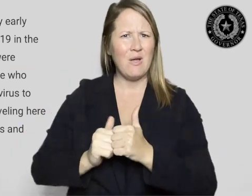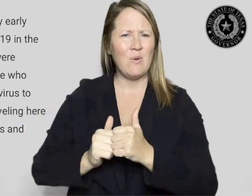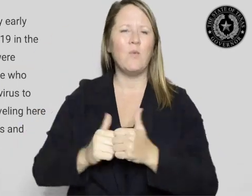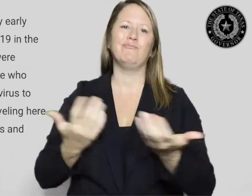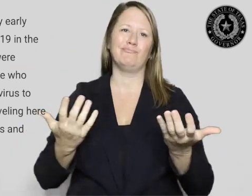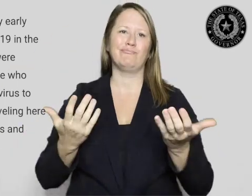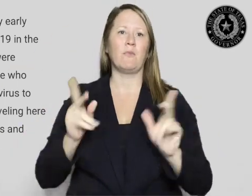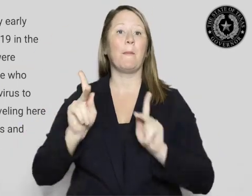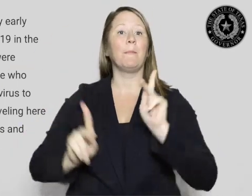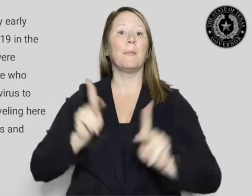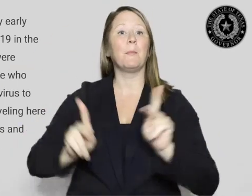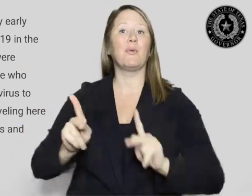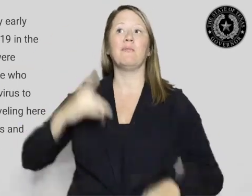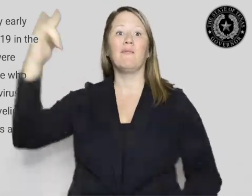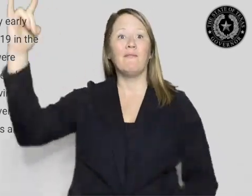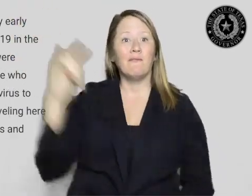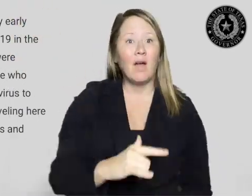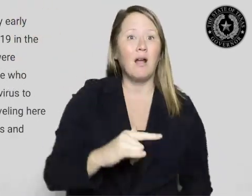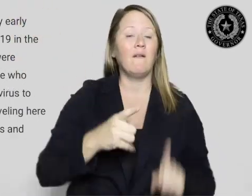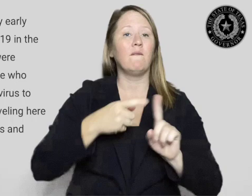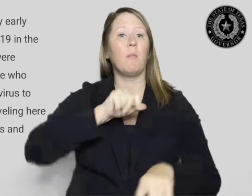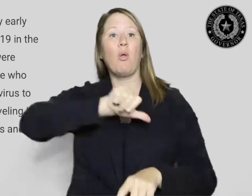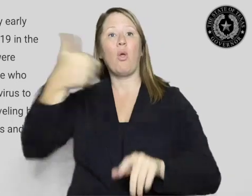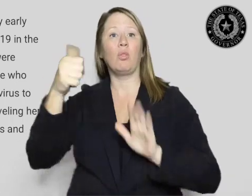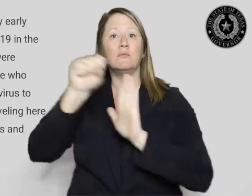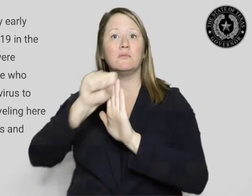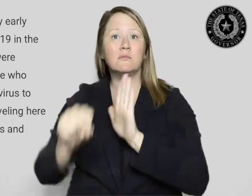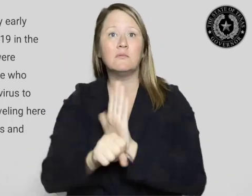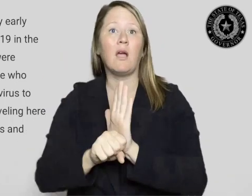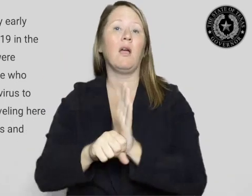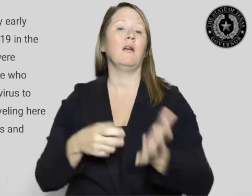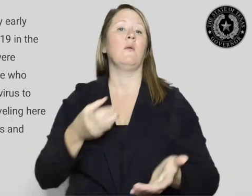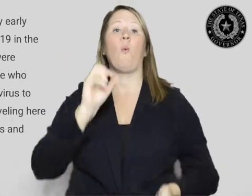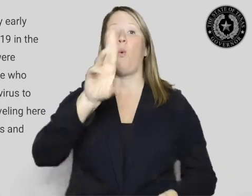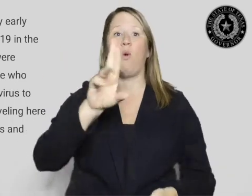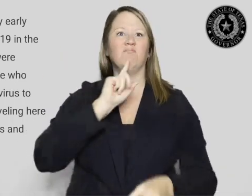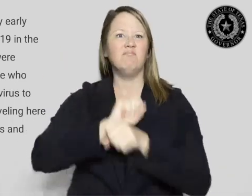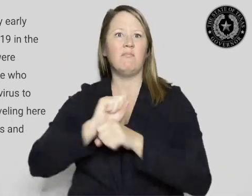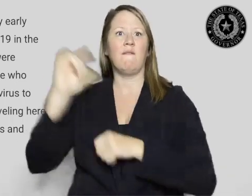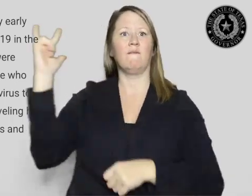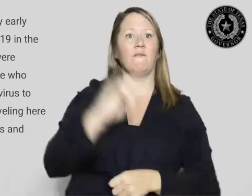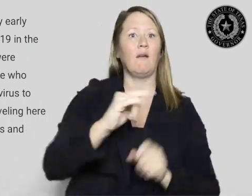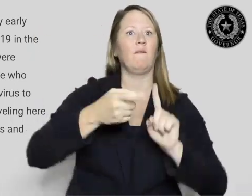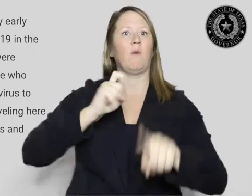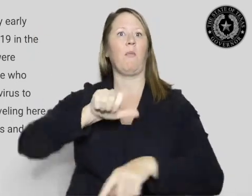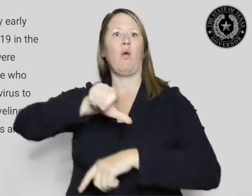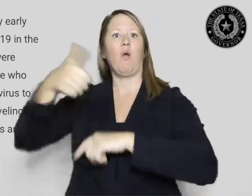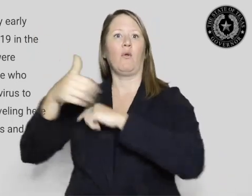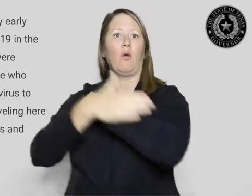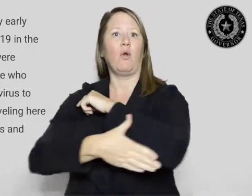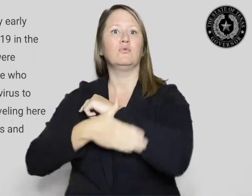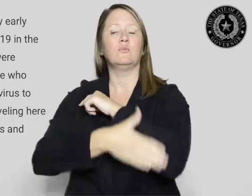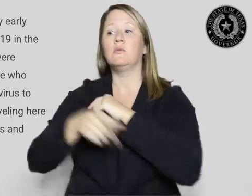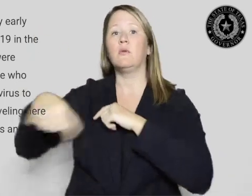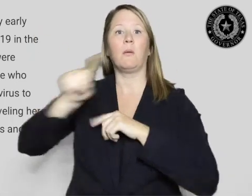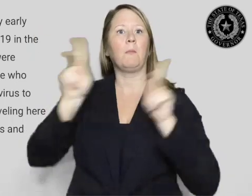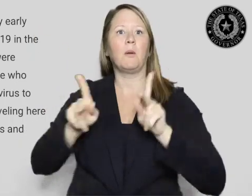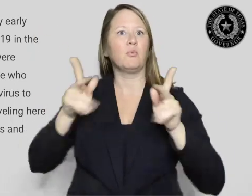to Texans after traveling here from other states and countries, and